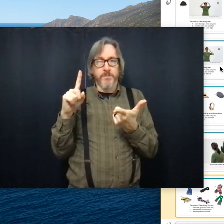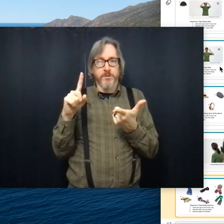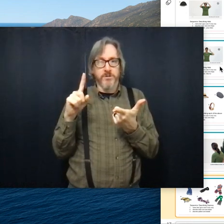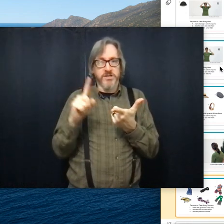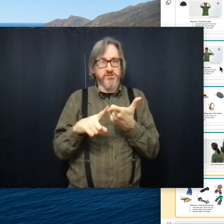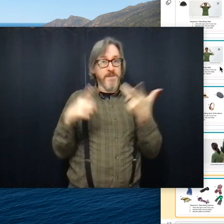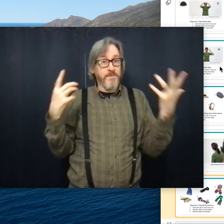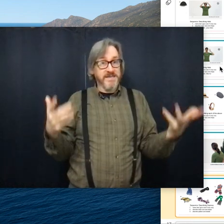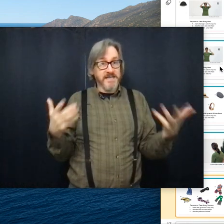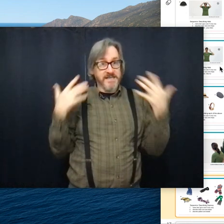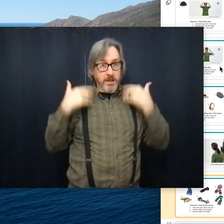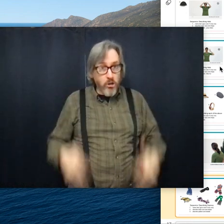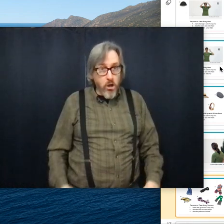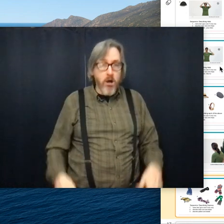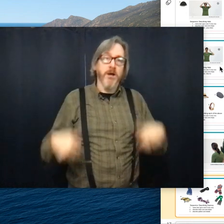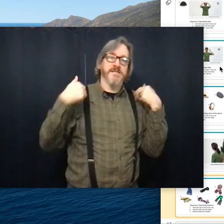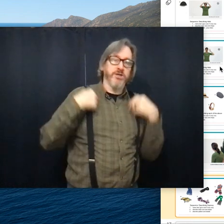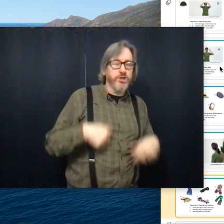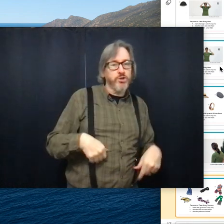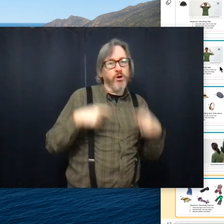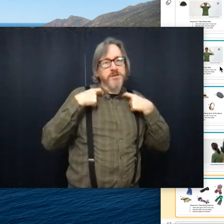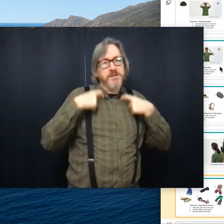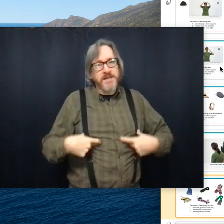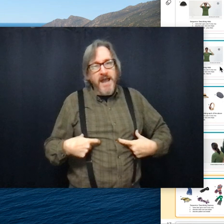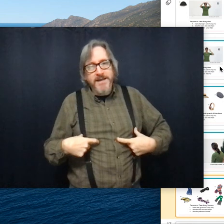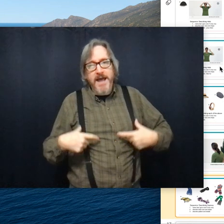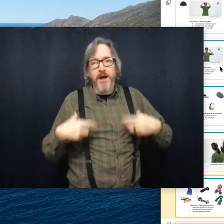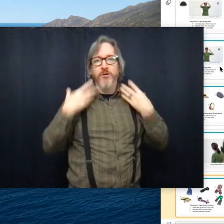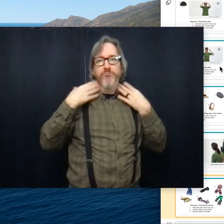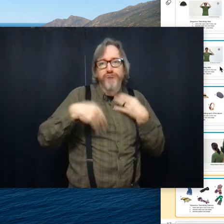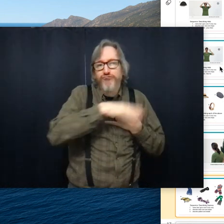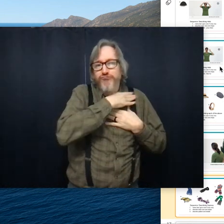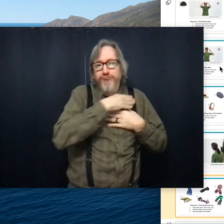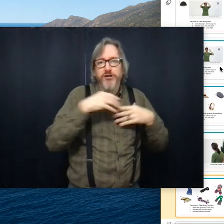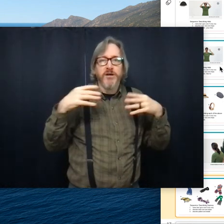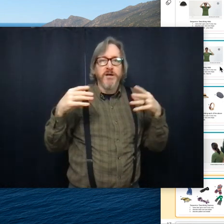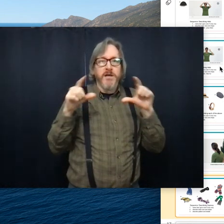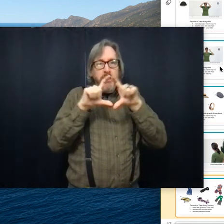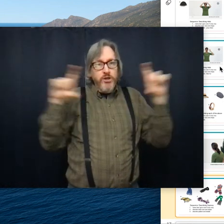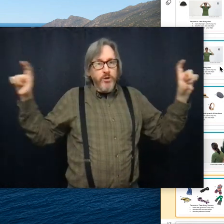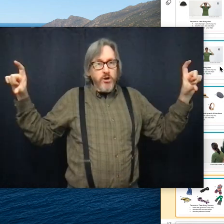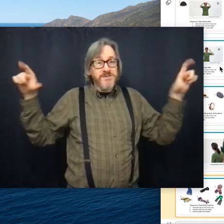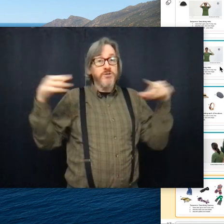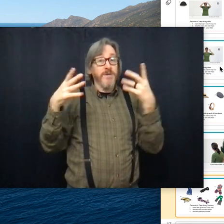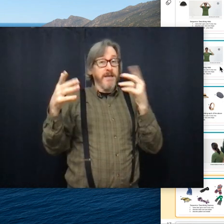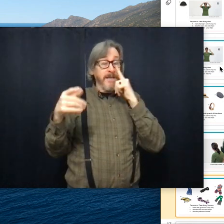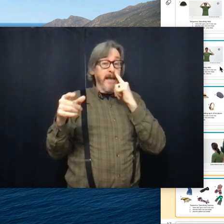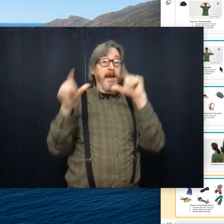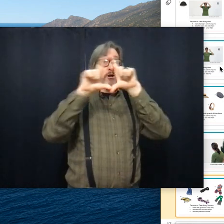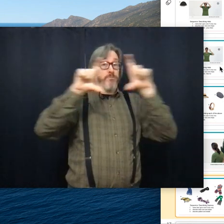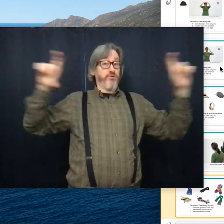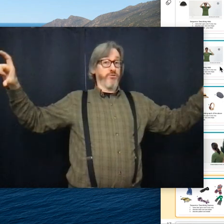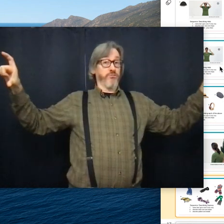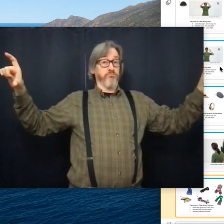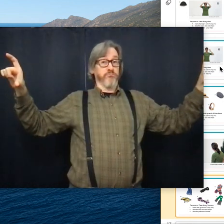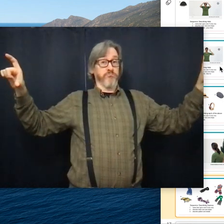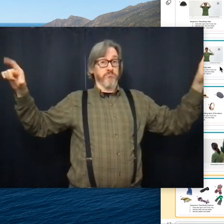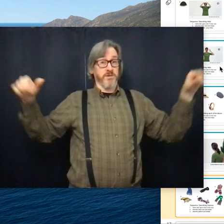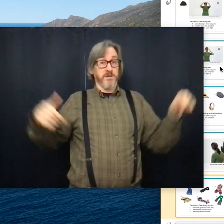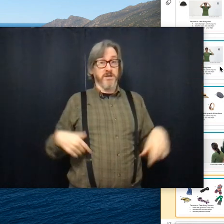then describe the basic. Is it long? Is it short? Does it hang down? You can also do it in the air,